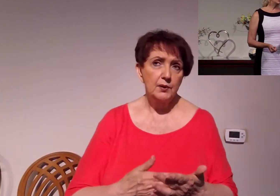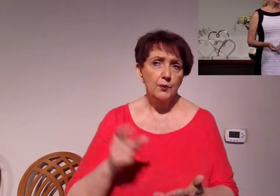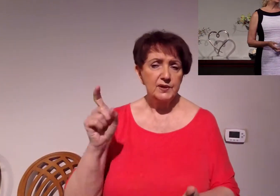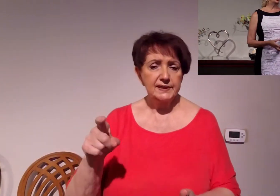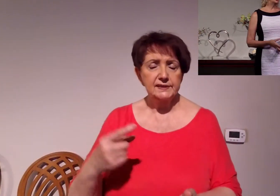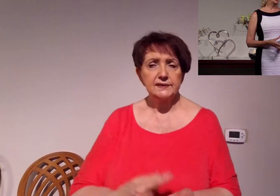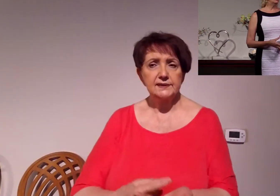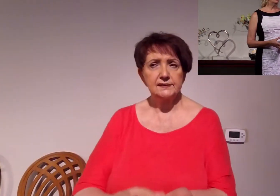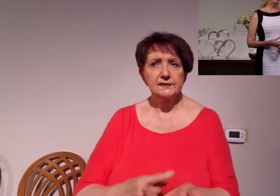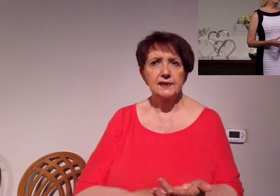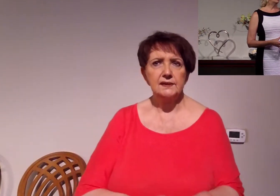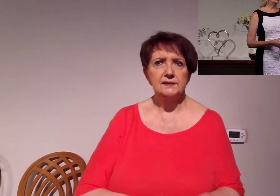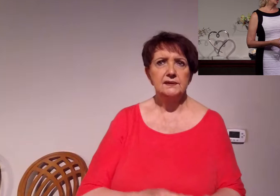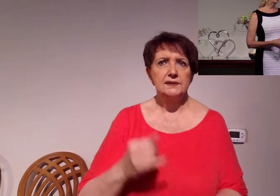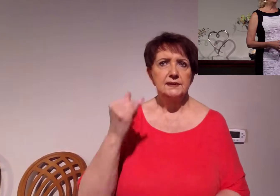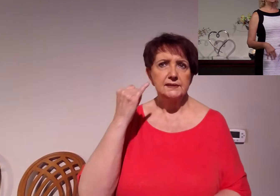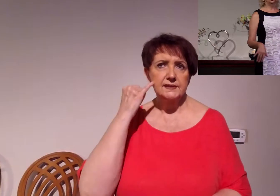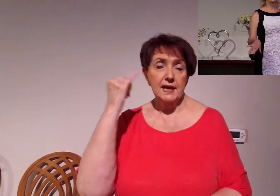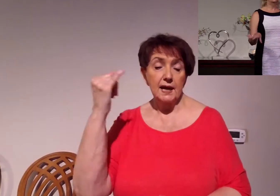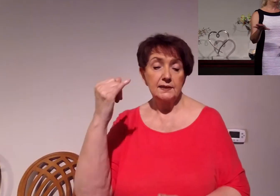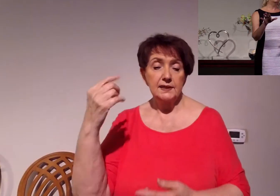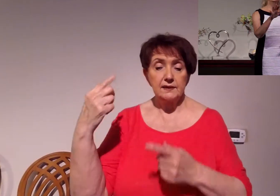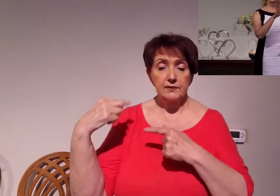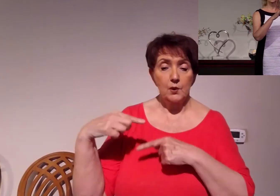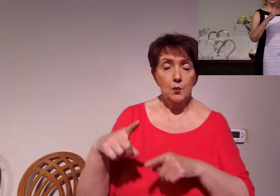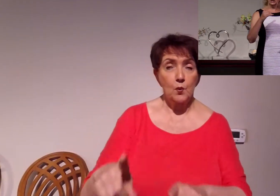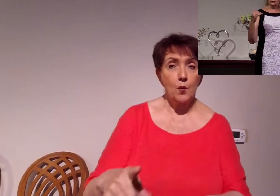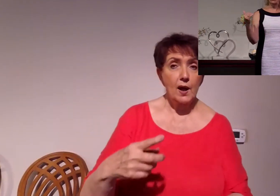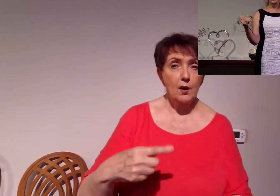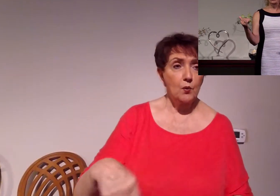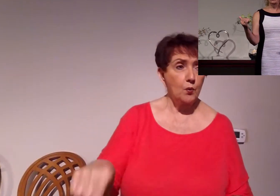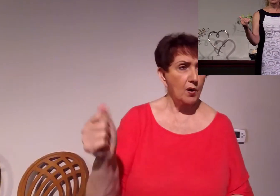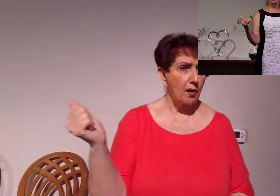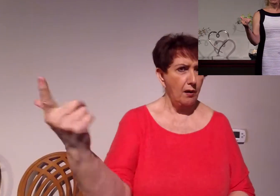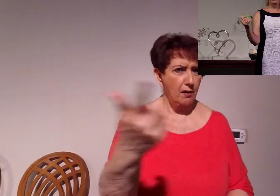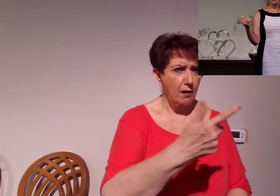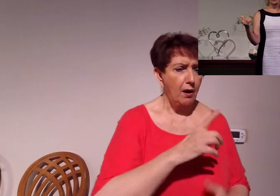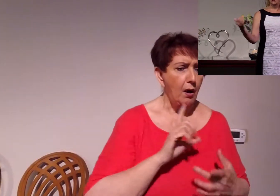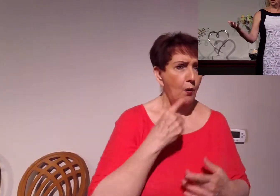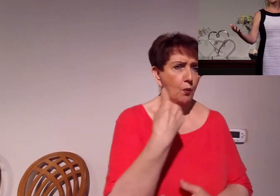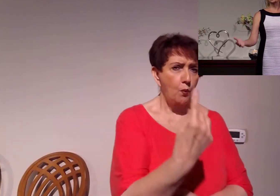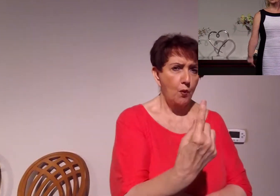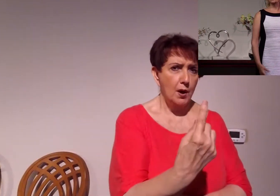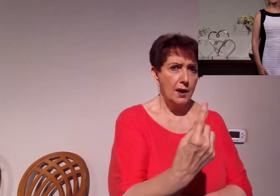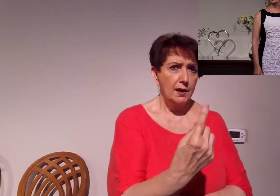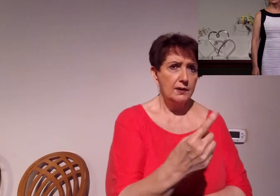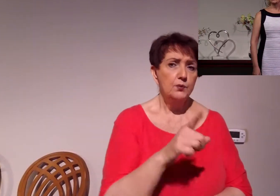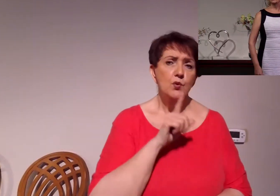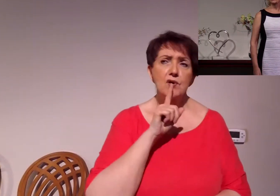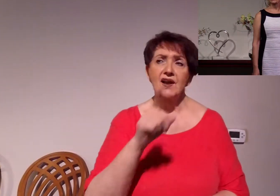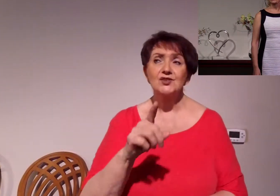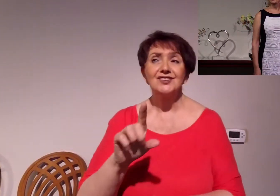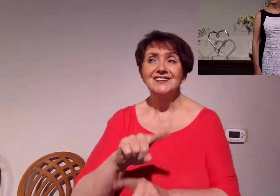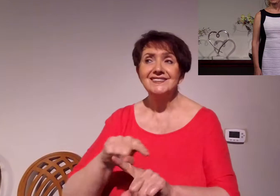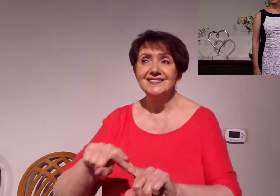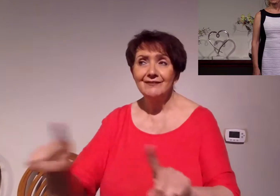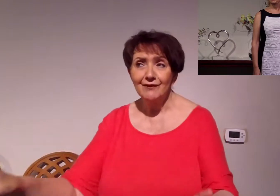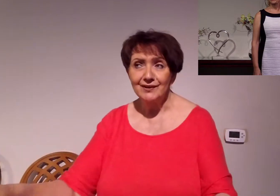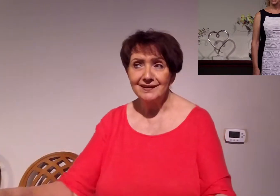about is the notion that while we are all one, we're actually different.